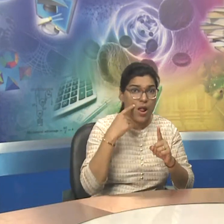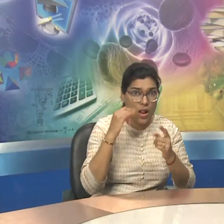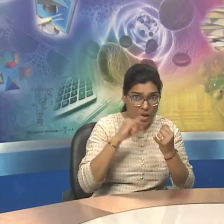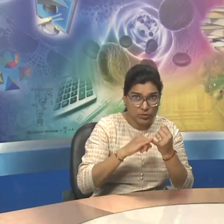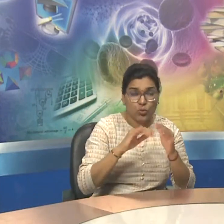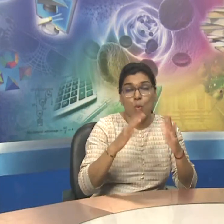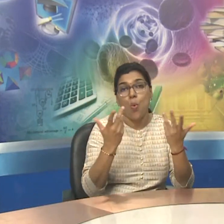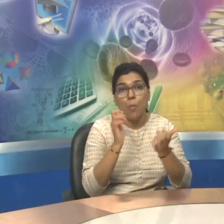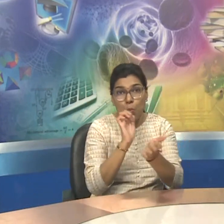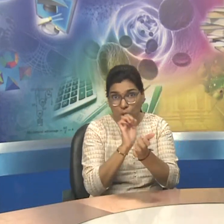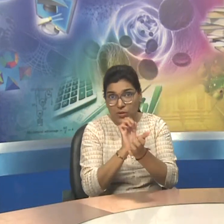police,